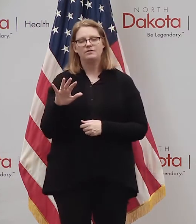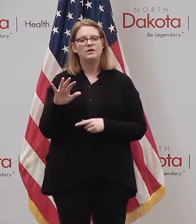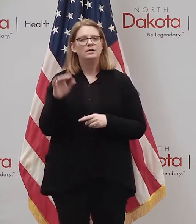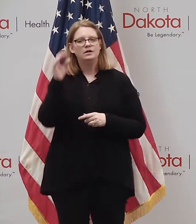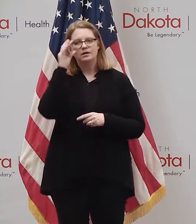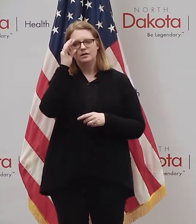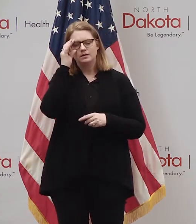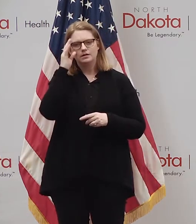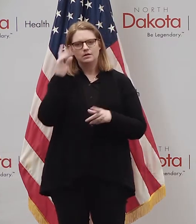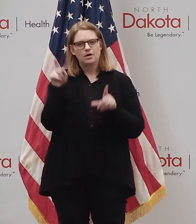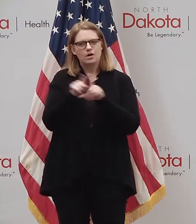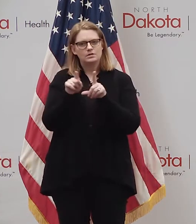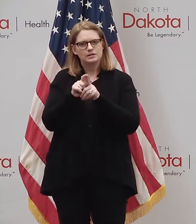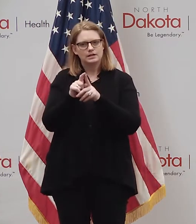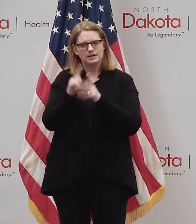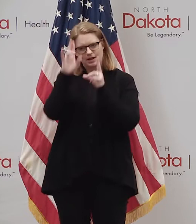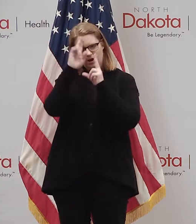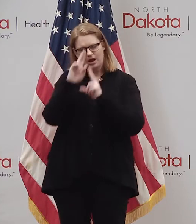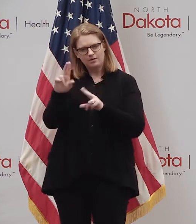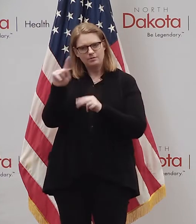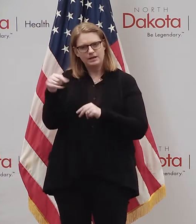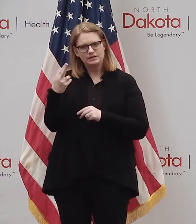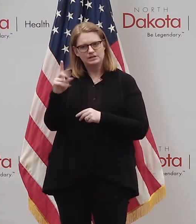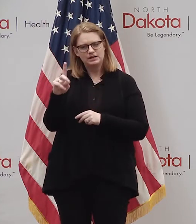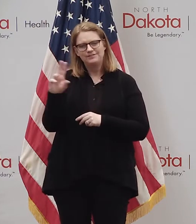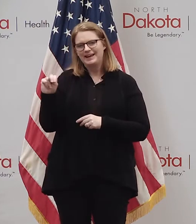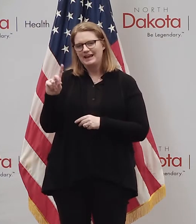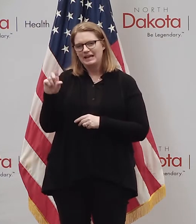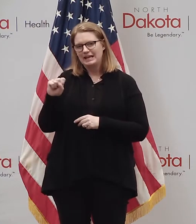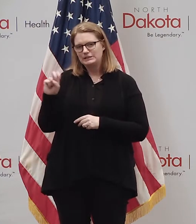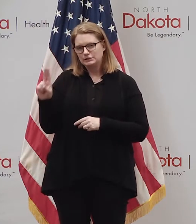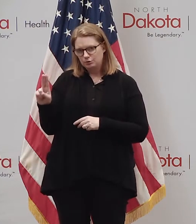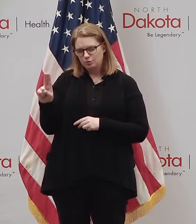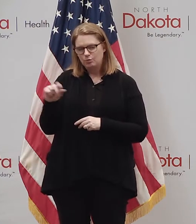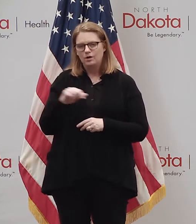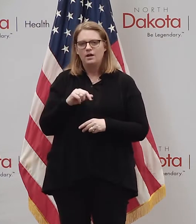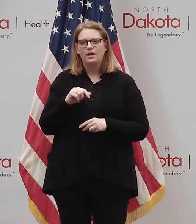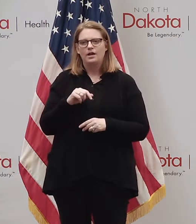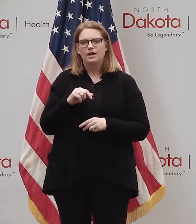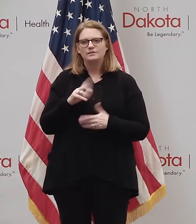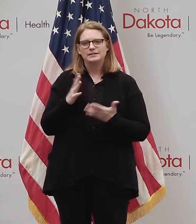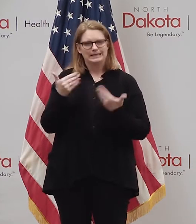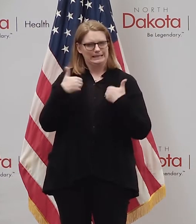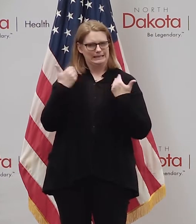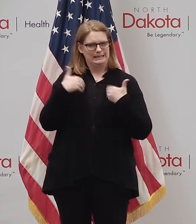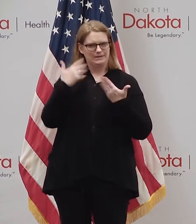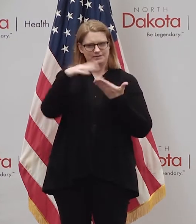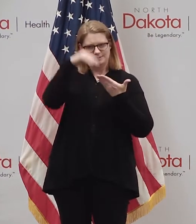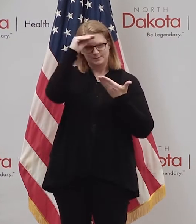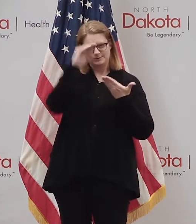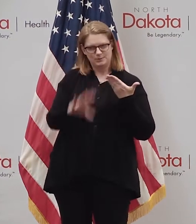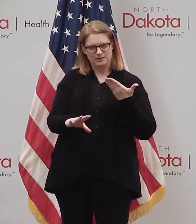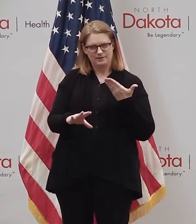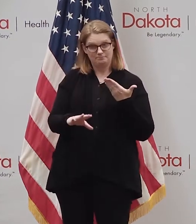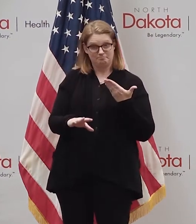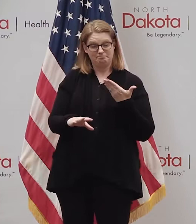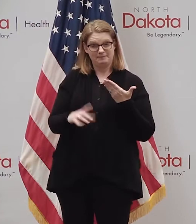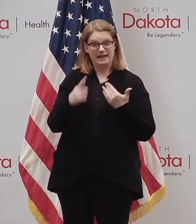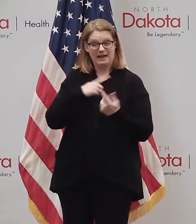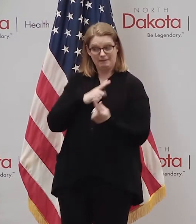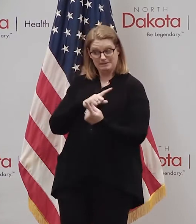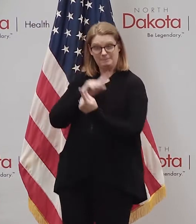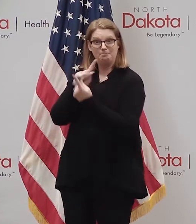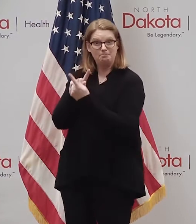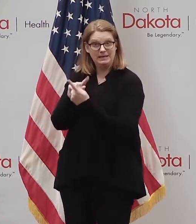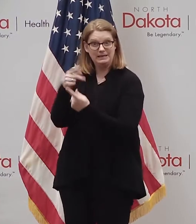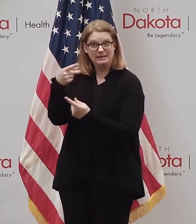also received an honorary doctorate from North Dakota State University. And as a young student, I had the honor of meeting Peggy